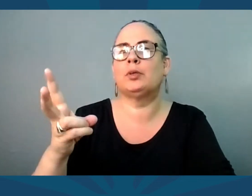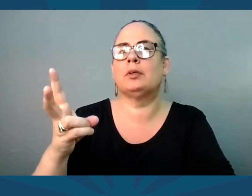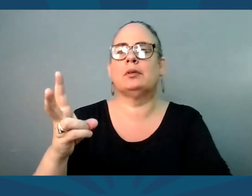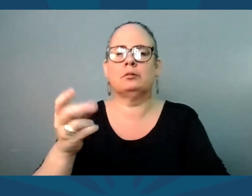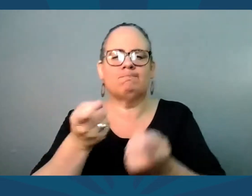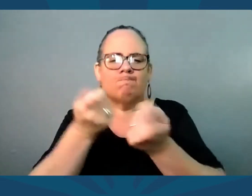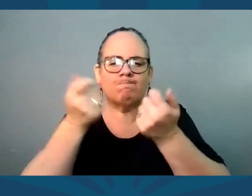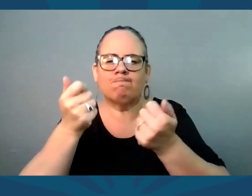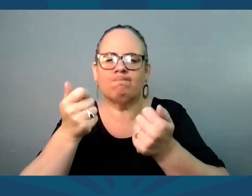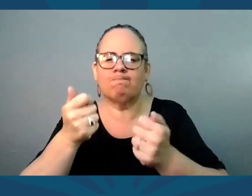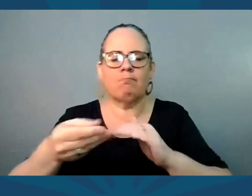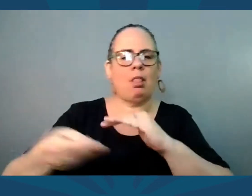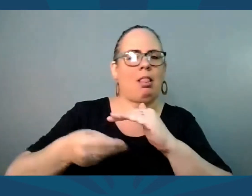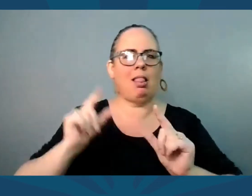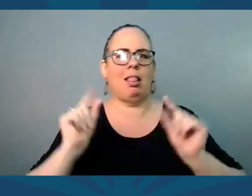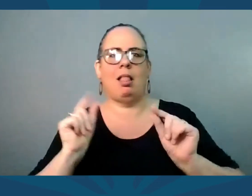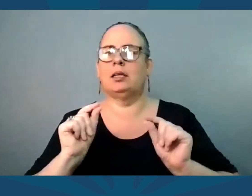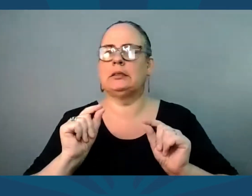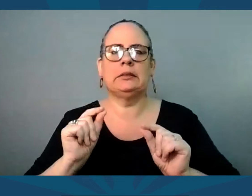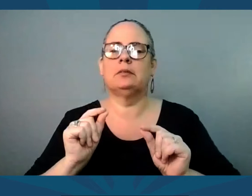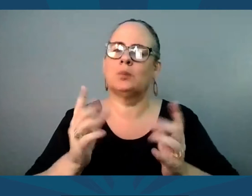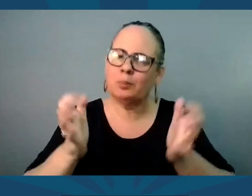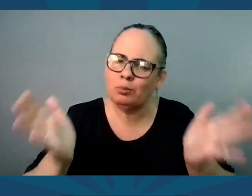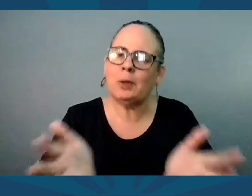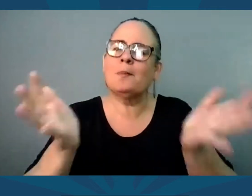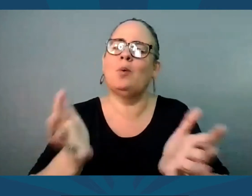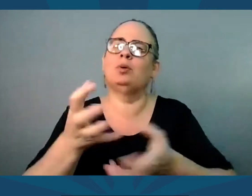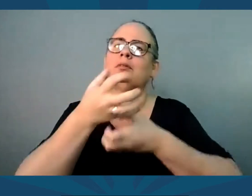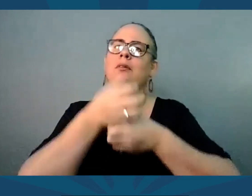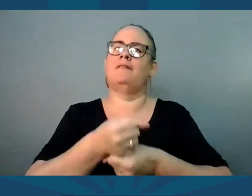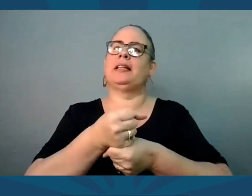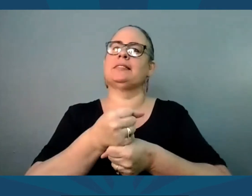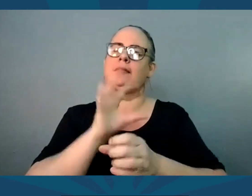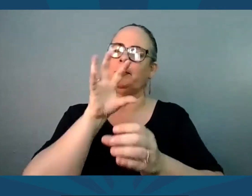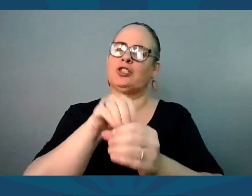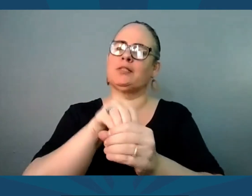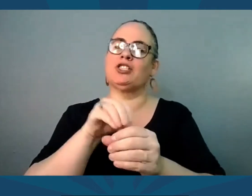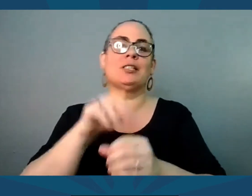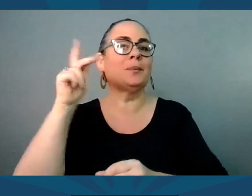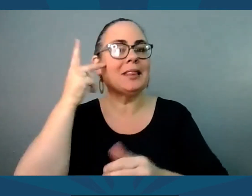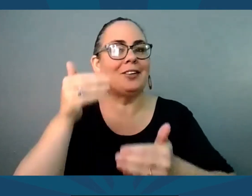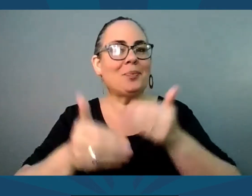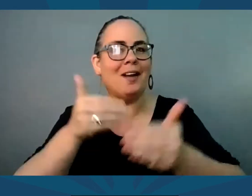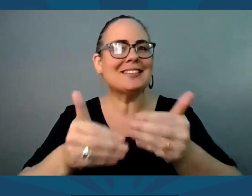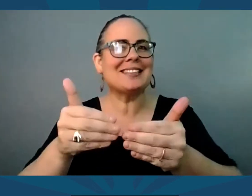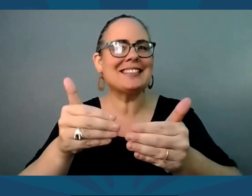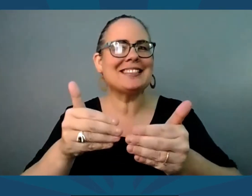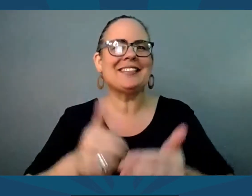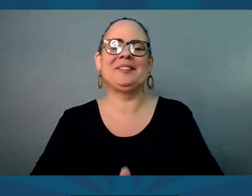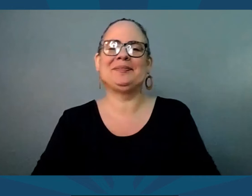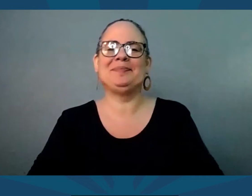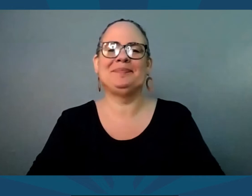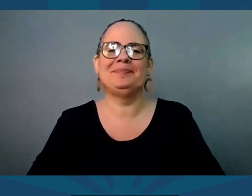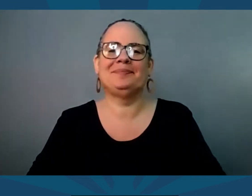Chapter 6, Article 2, to root out corruption and promote confidence and participation in